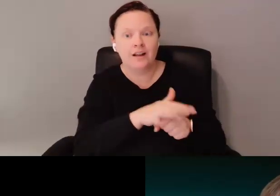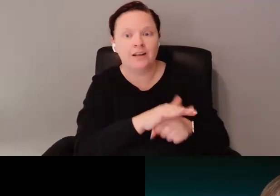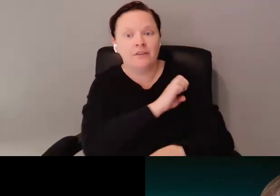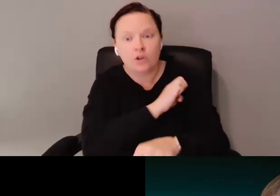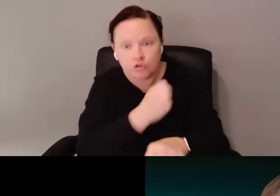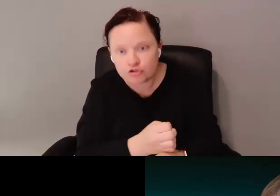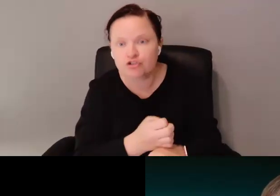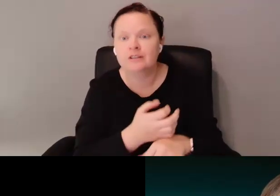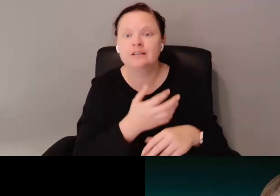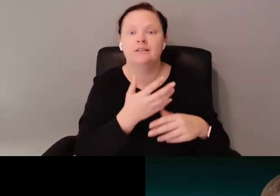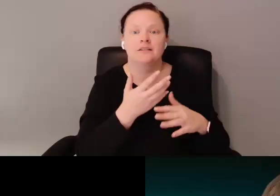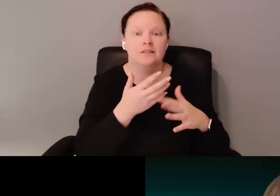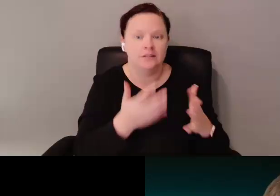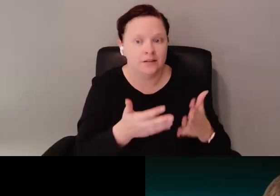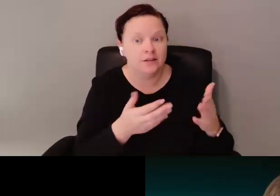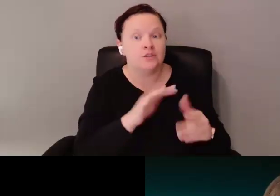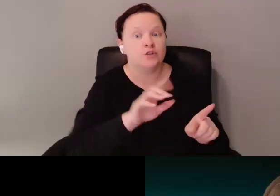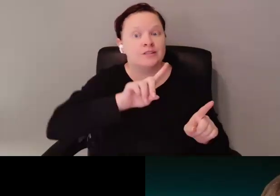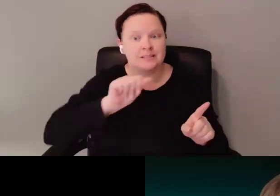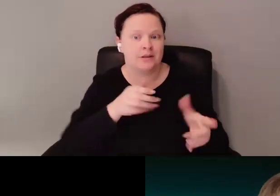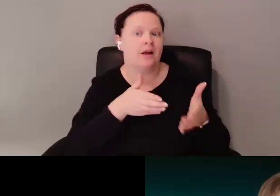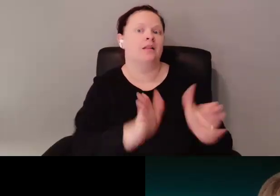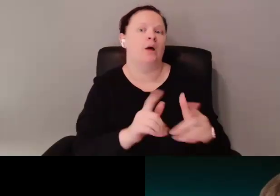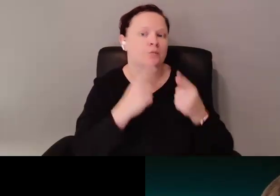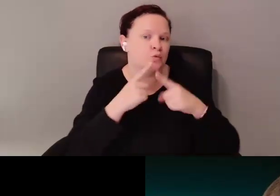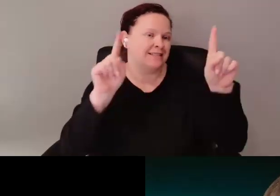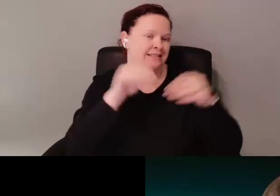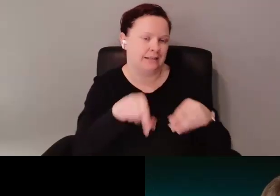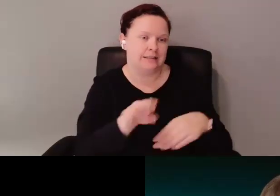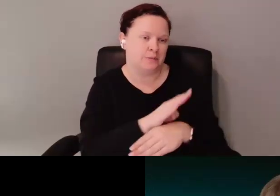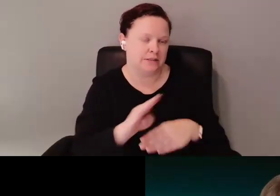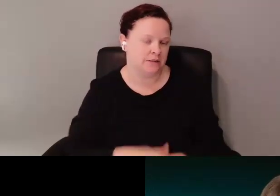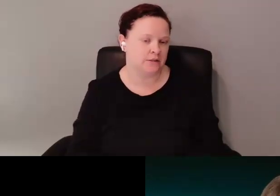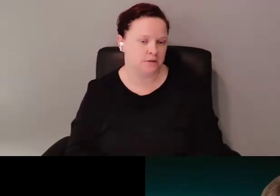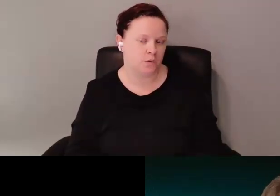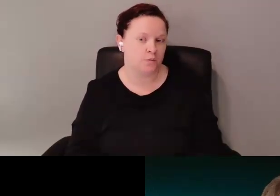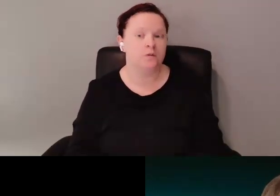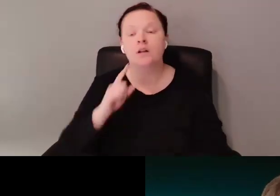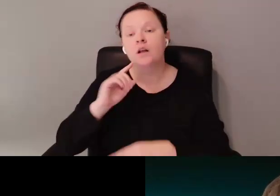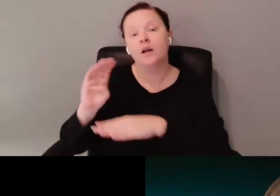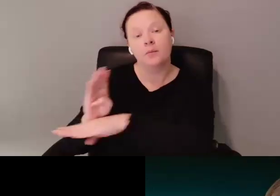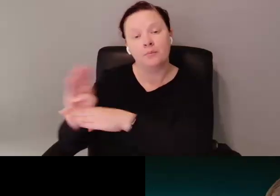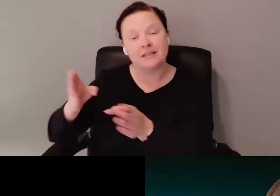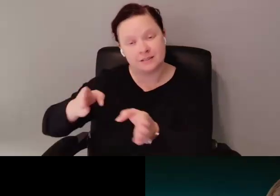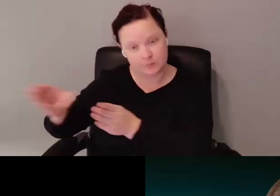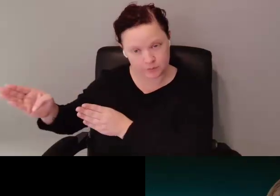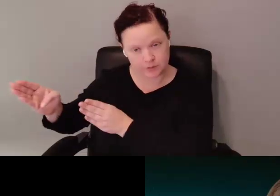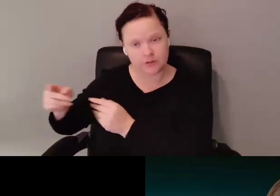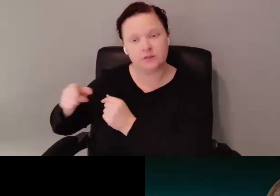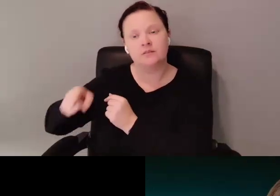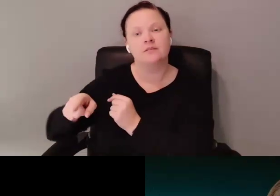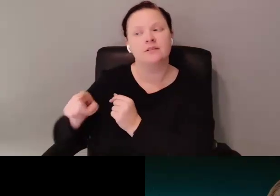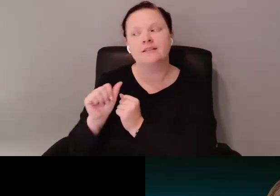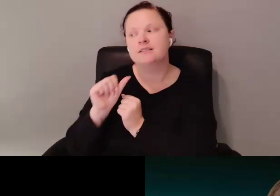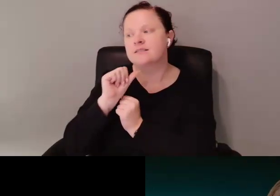energy? And do their disabilities allow them to succeed at this business? So a business plan is